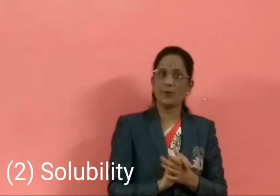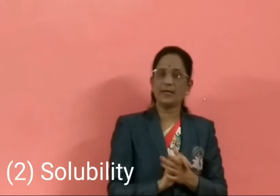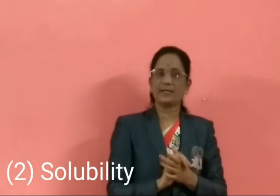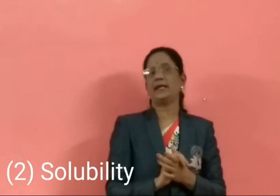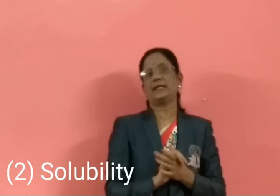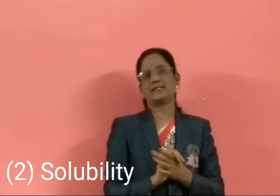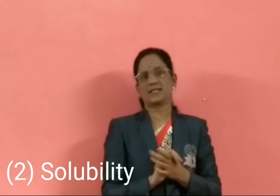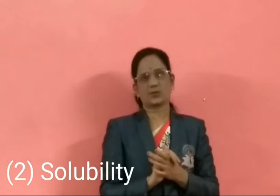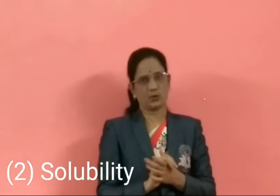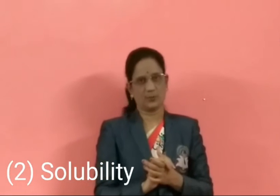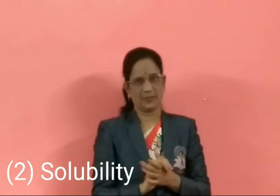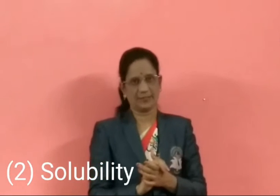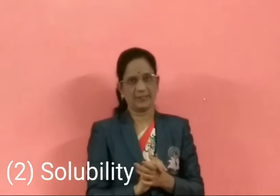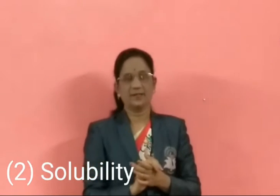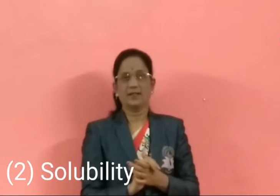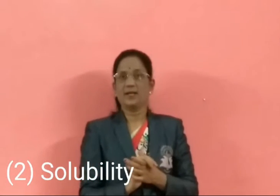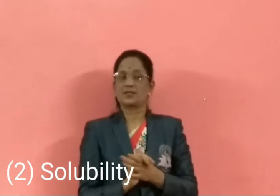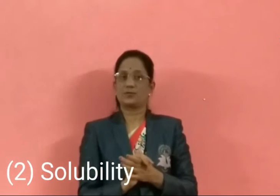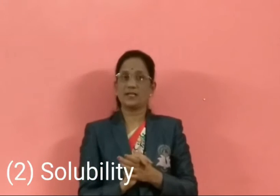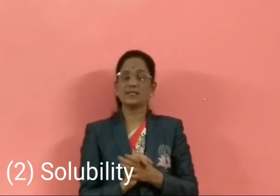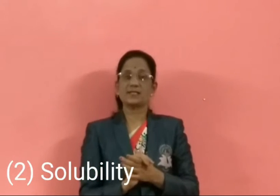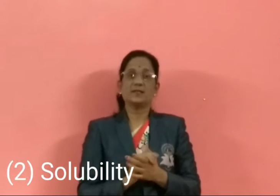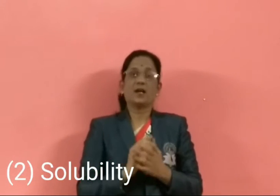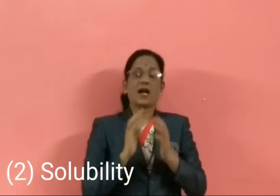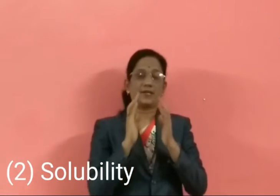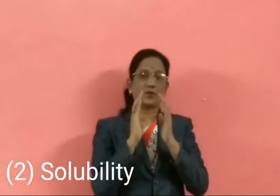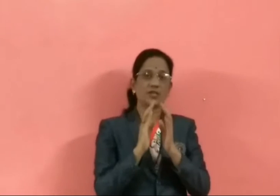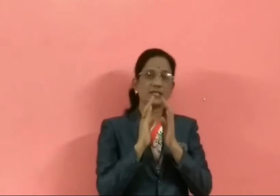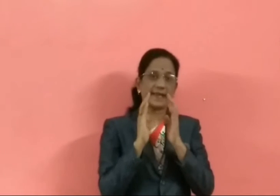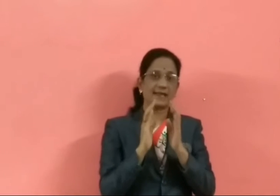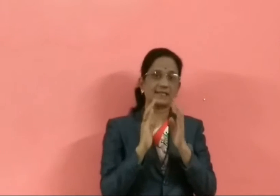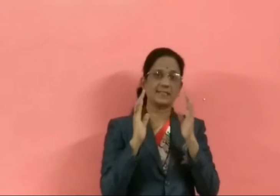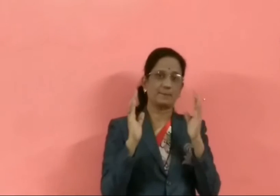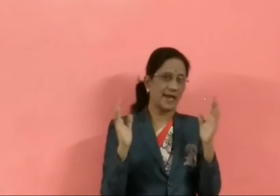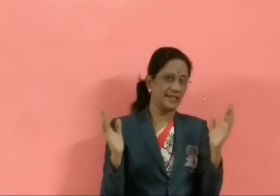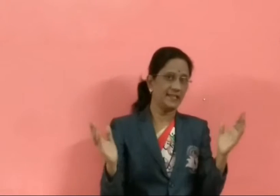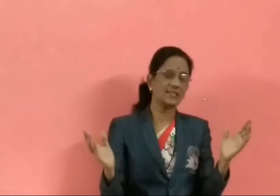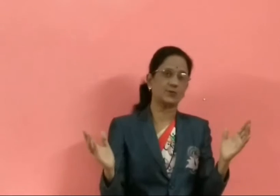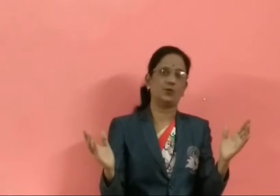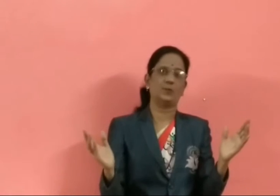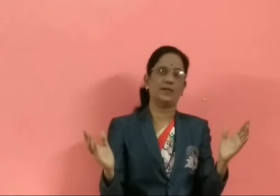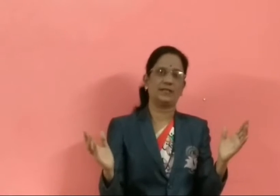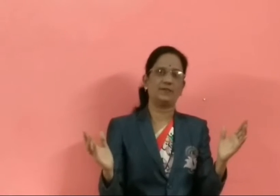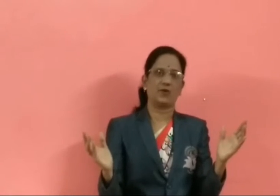property is the solubility. Students, hydrogen gas is sparingly soluble in